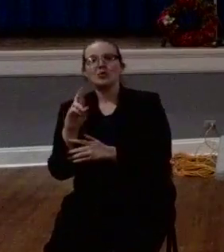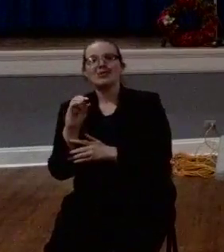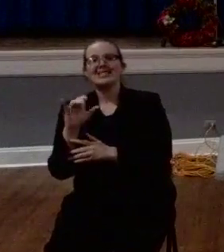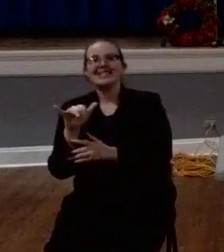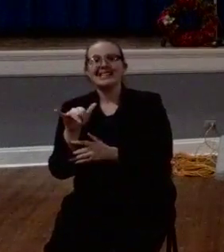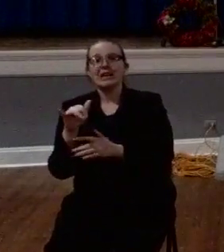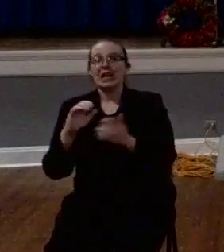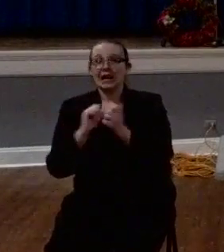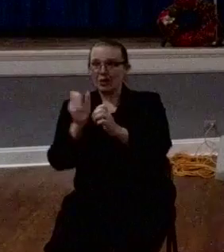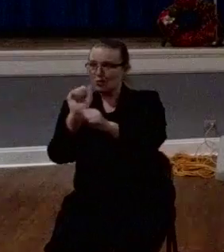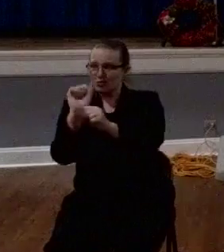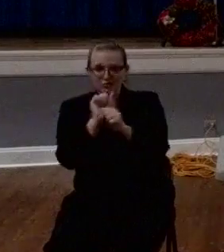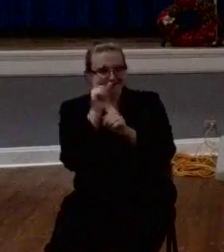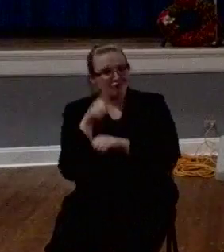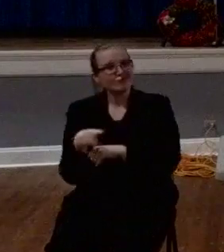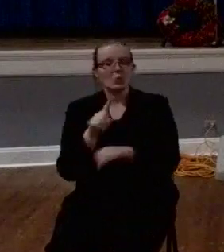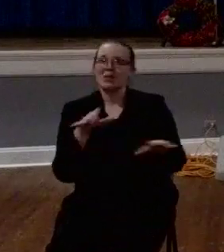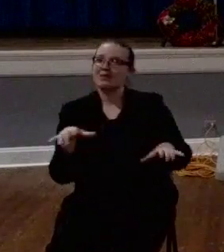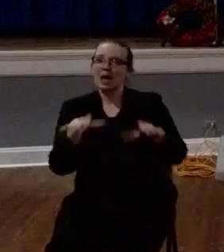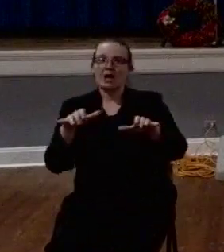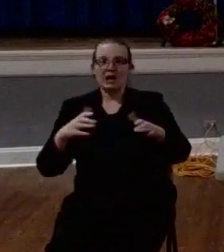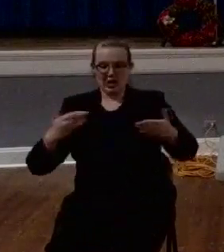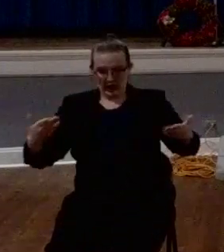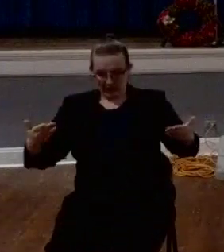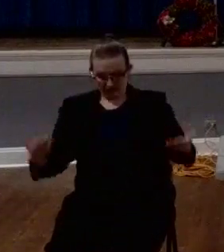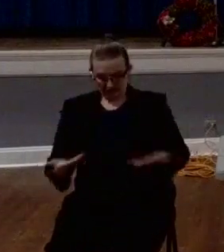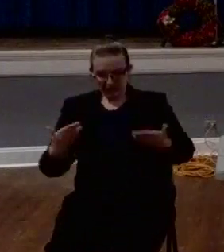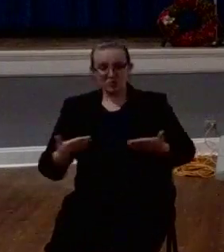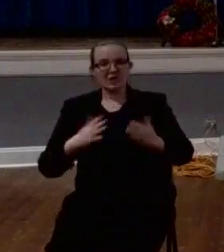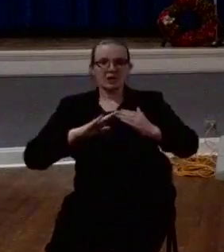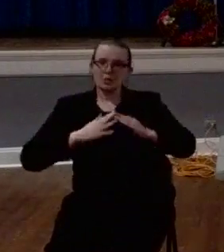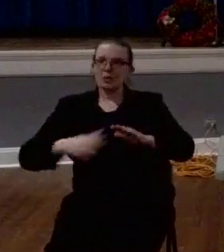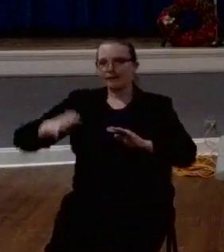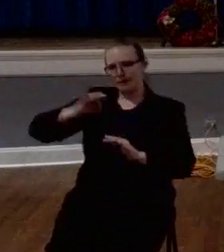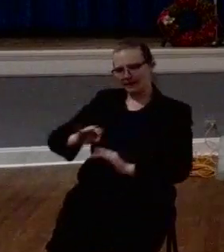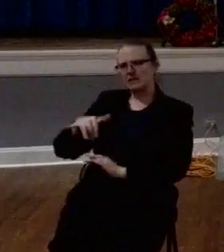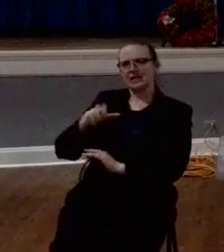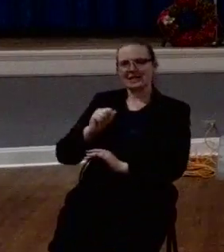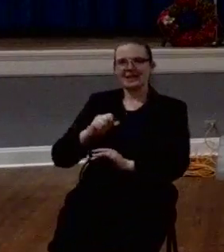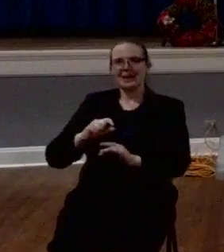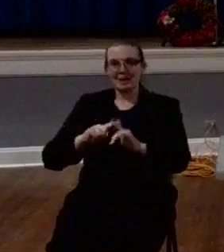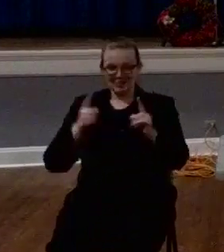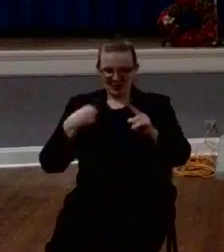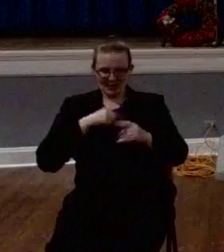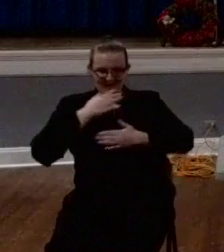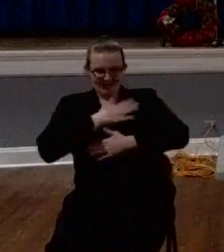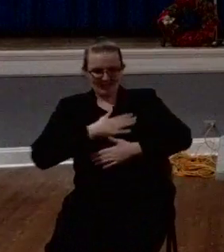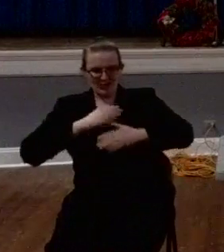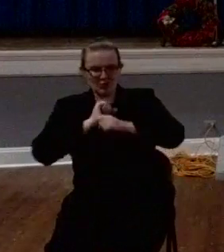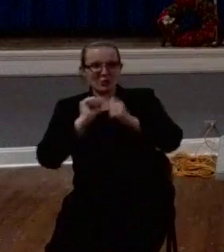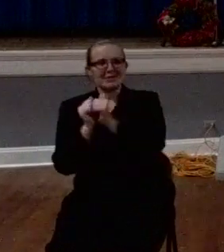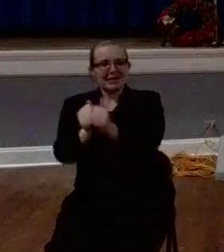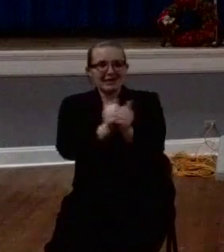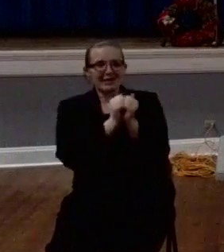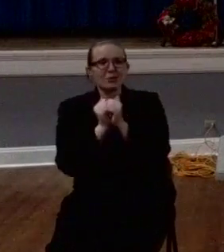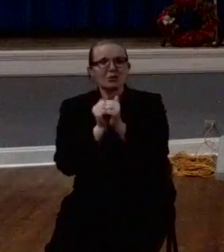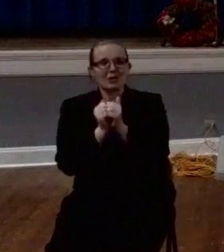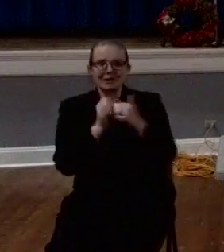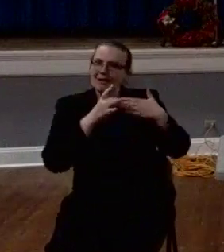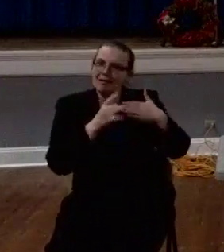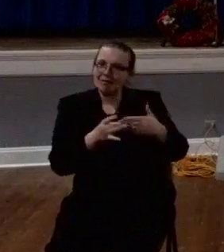everybody. And the community is a benefactor of that. You know, we have the pleasure of working together and leading this effort, but